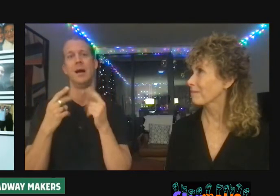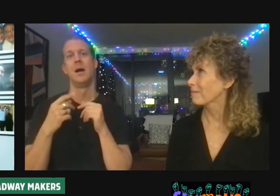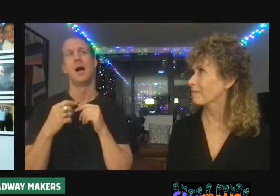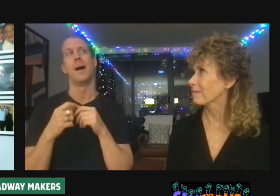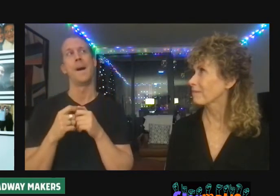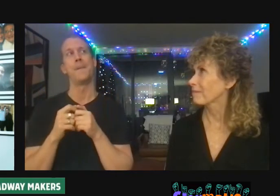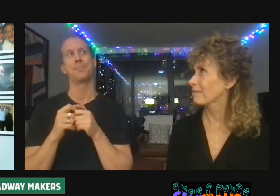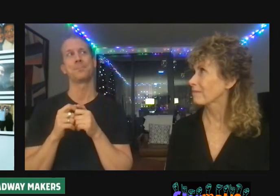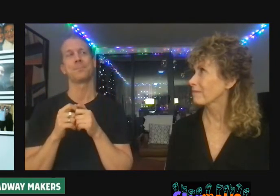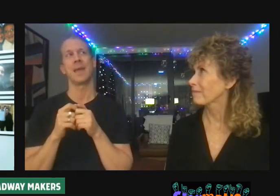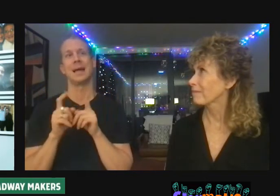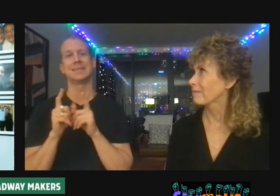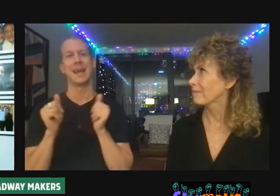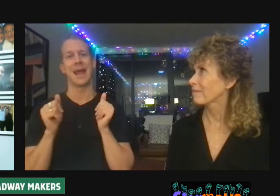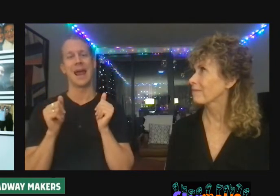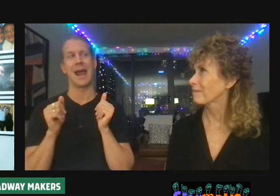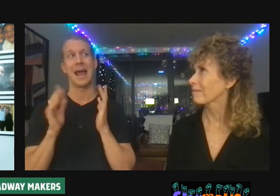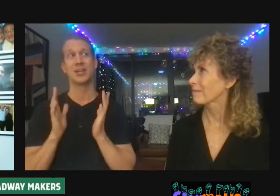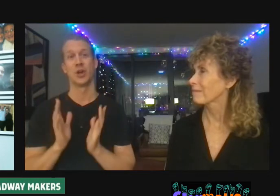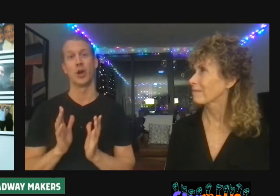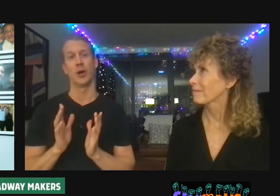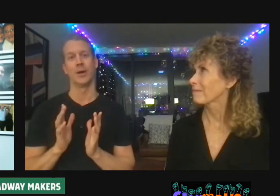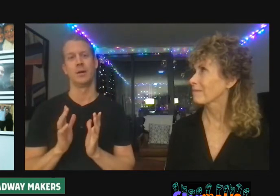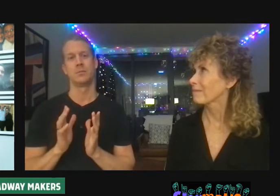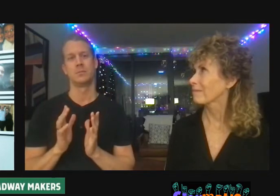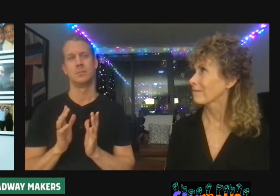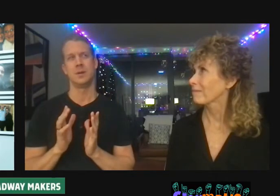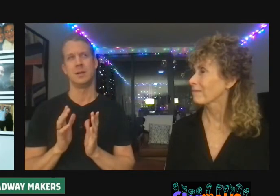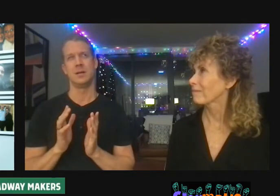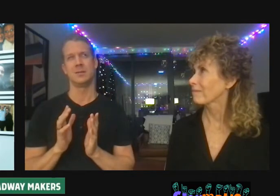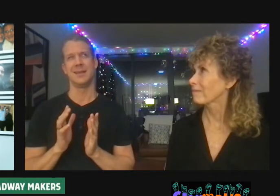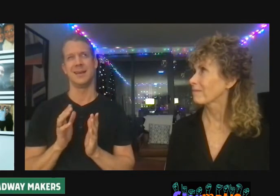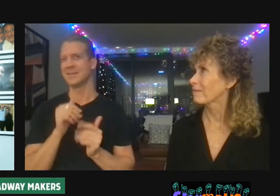realize at the actor,